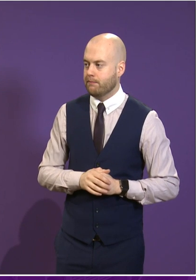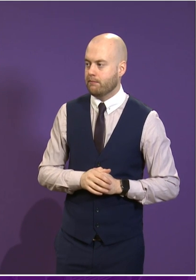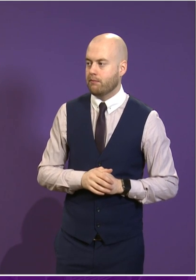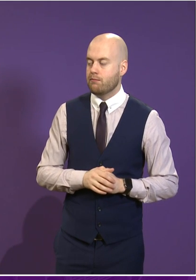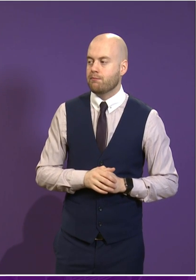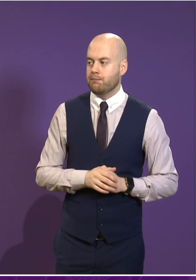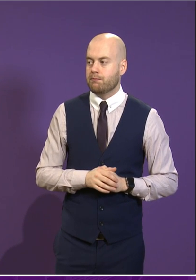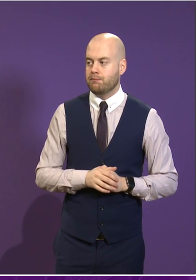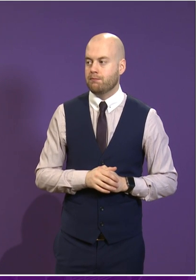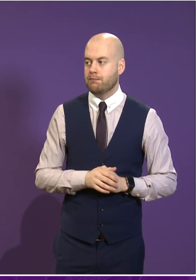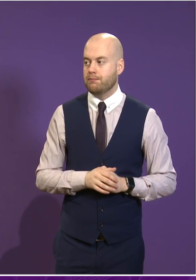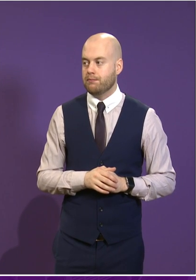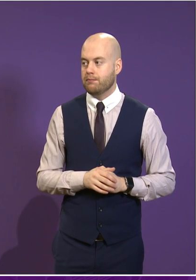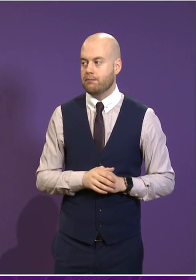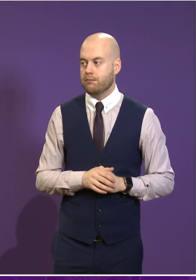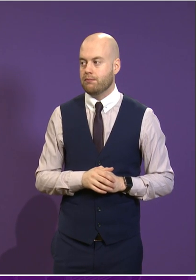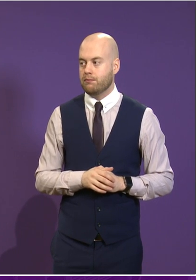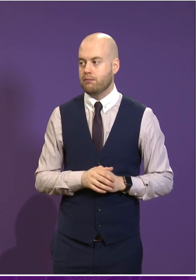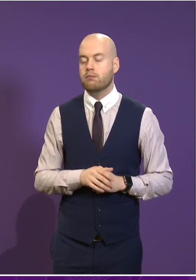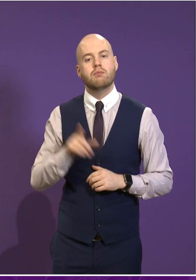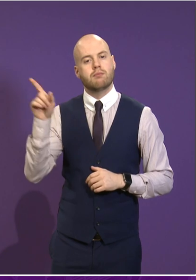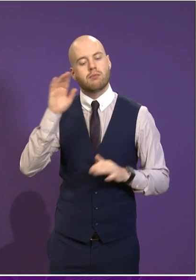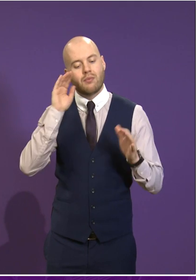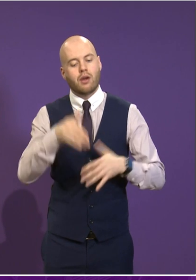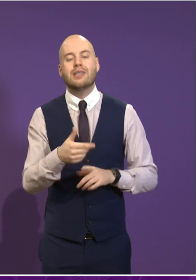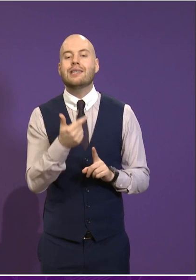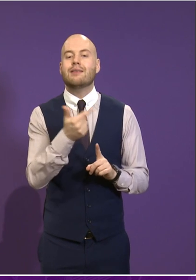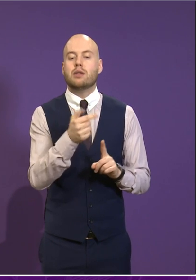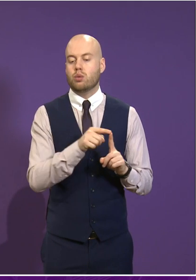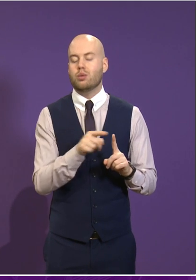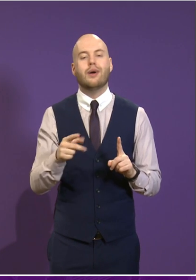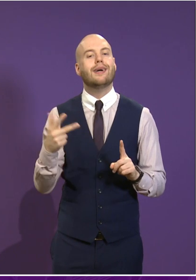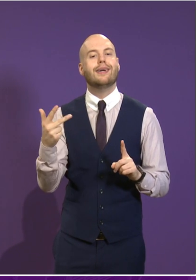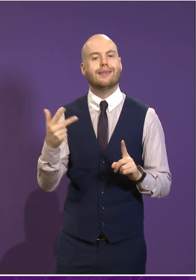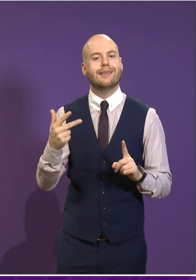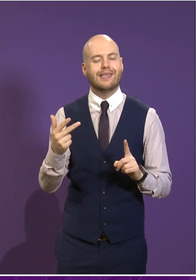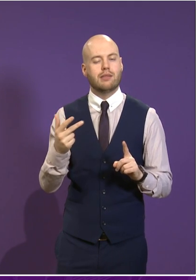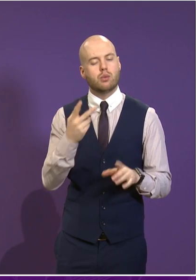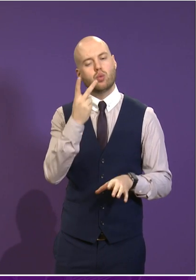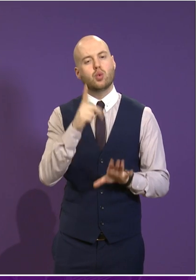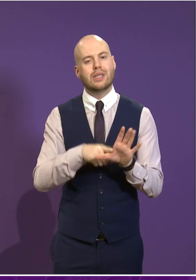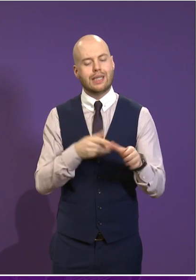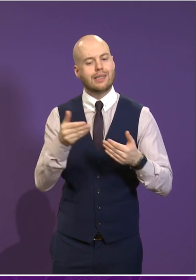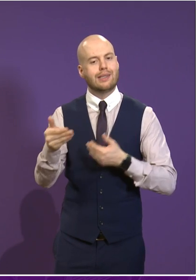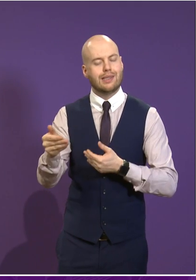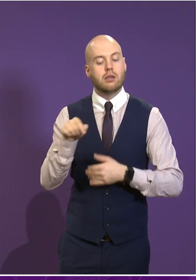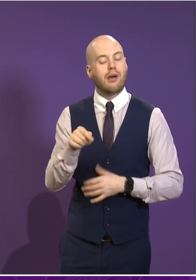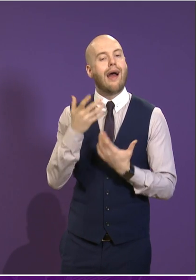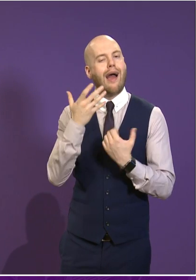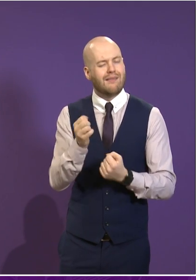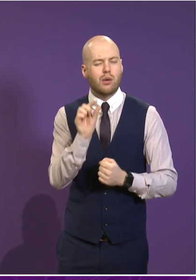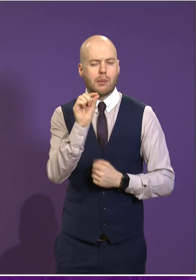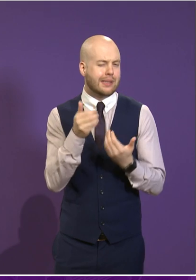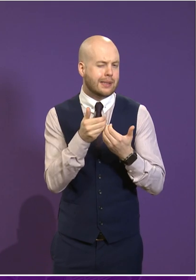17 to 18, but also probably in most cases the subsequent 2 years. They have a slightly different set of guidance from the ones we've had